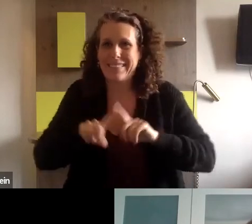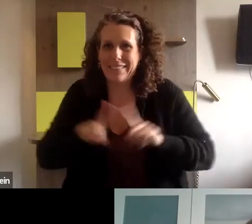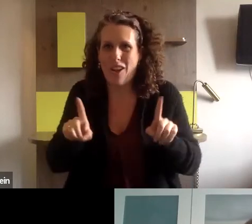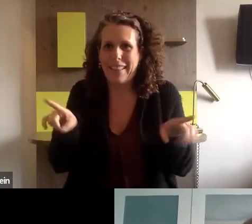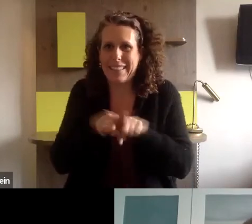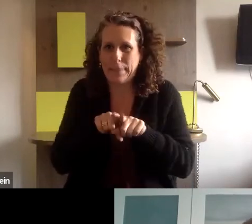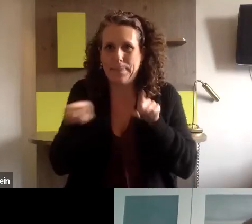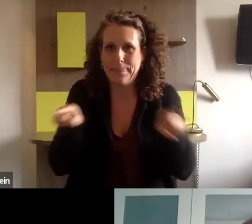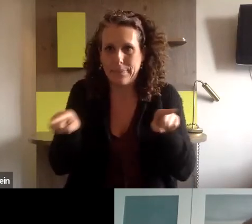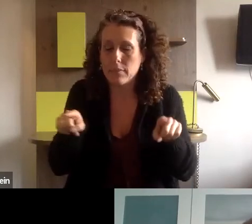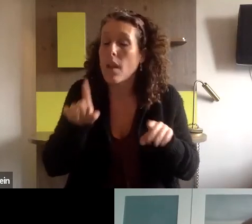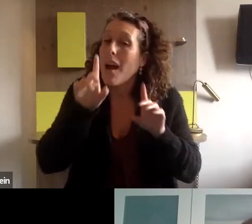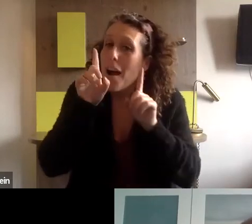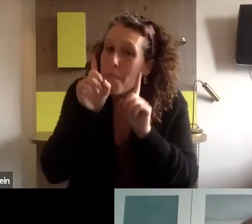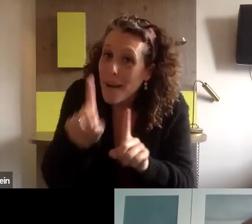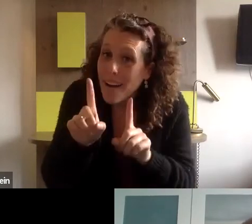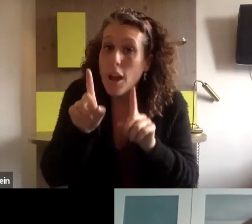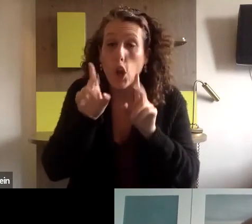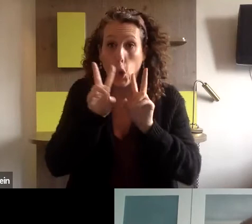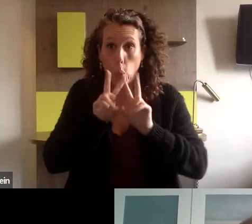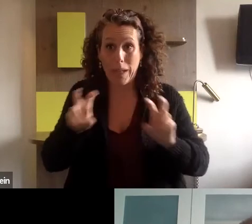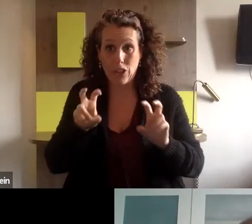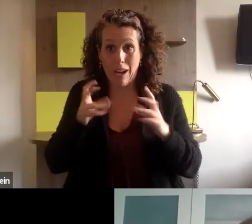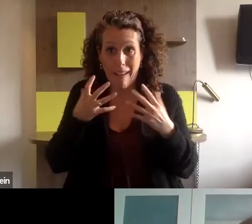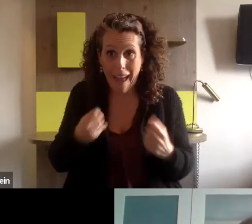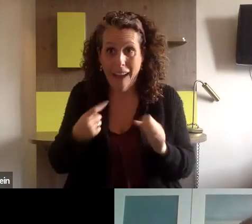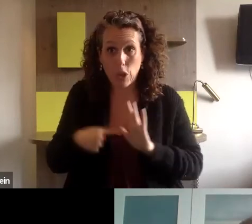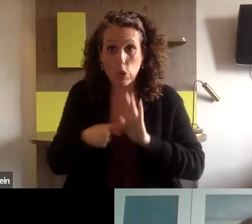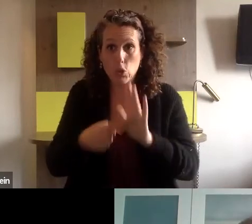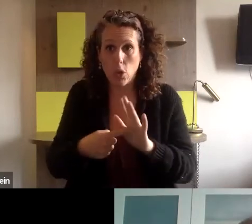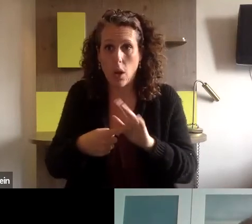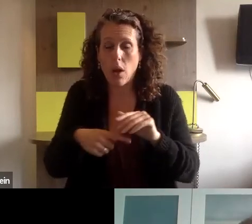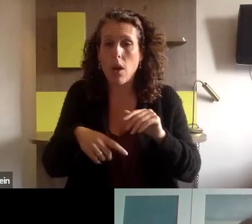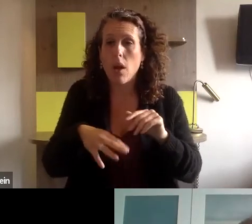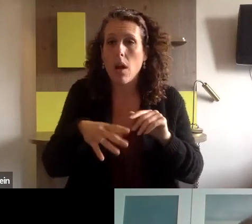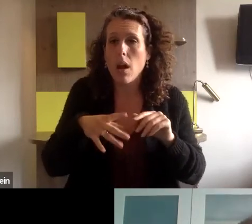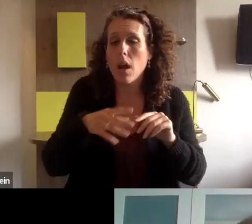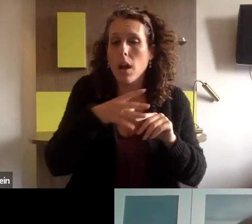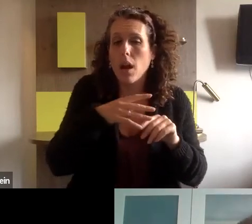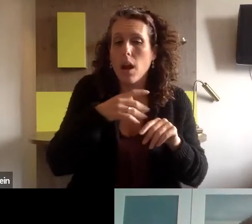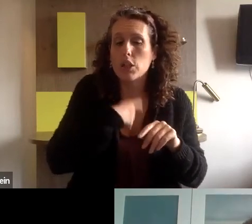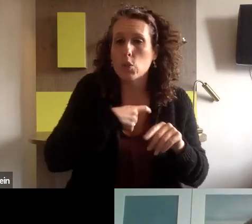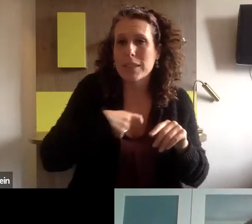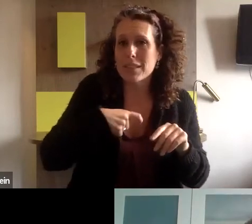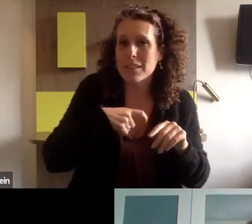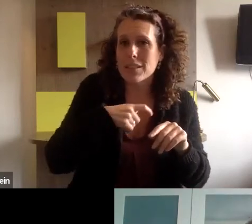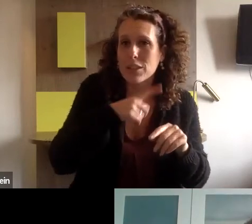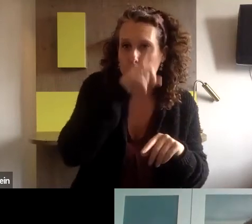There is no research yet to say what is the difference between Swiss German and High German Sign Language. It's not comparable